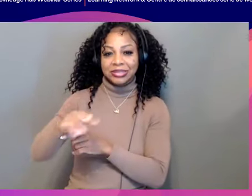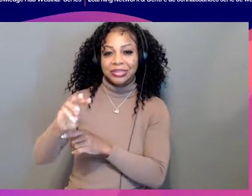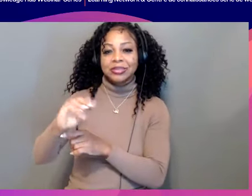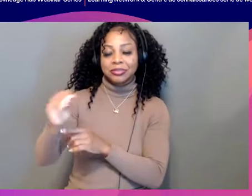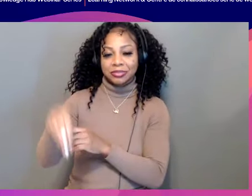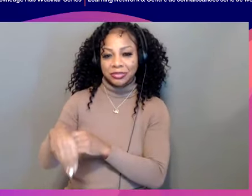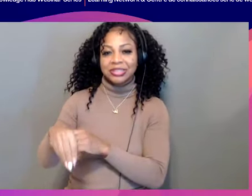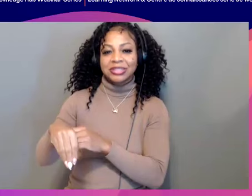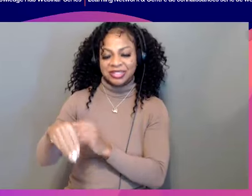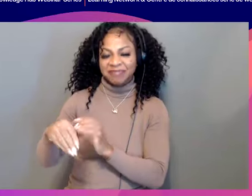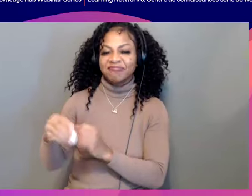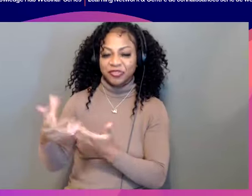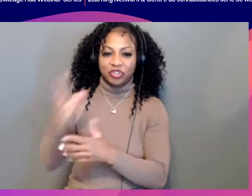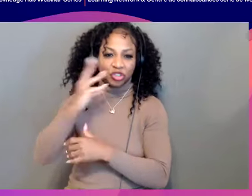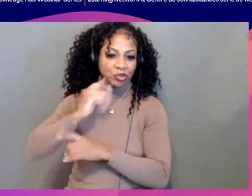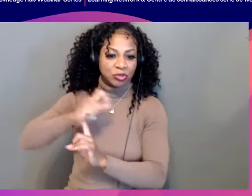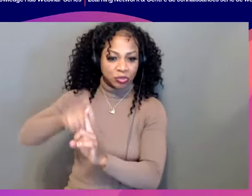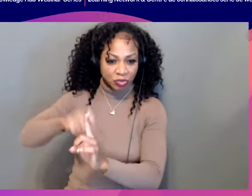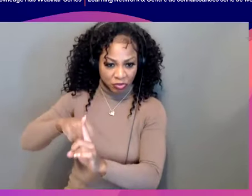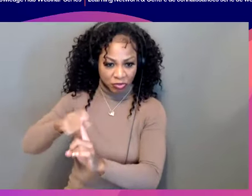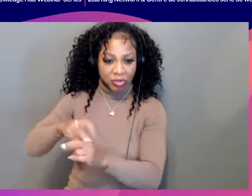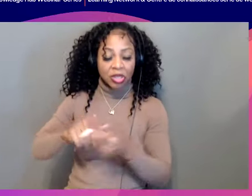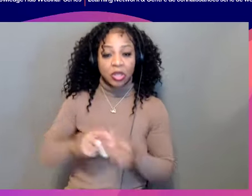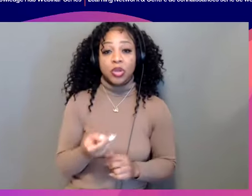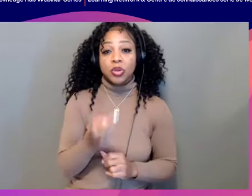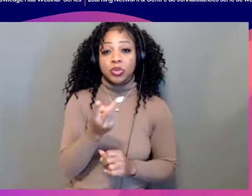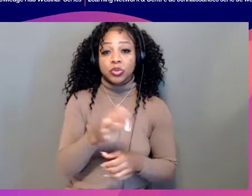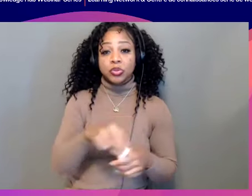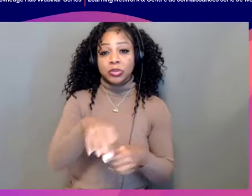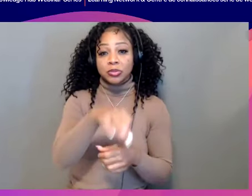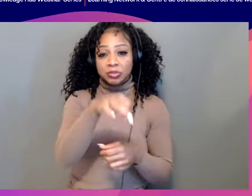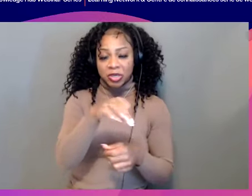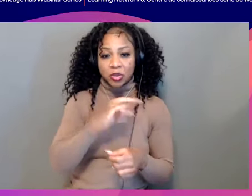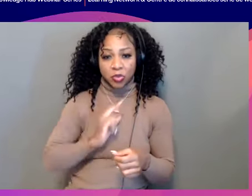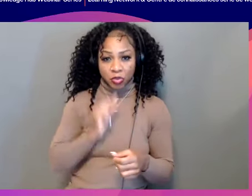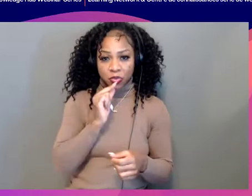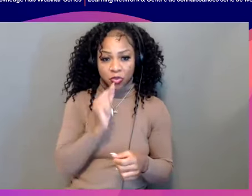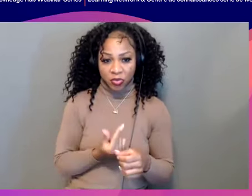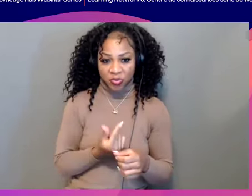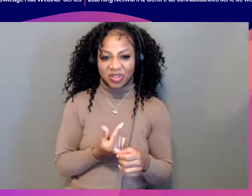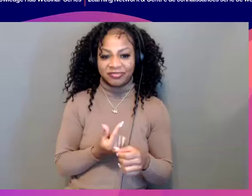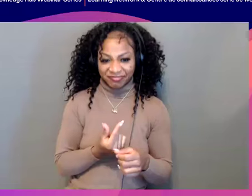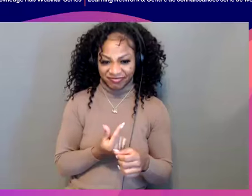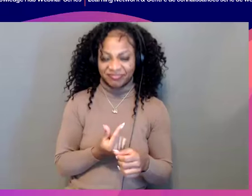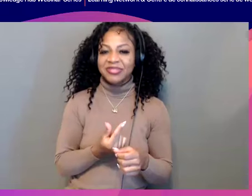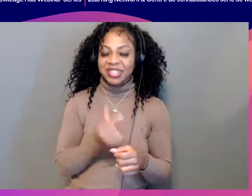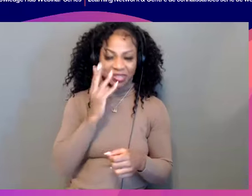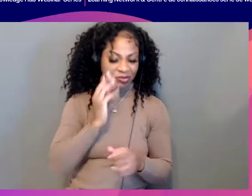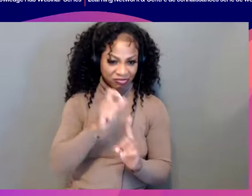to their sexual orientation. Two-spirit and queer respondents were the most likely to experience